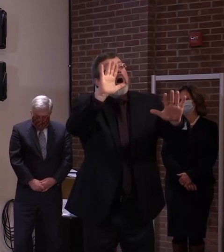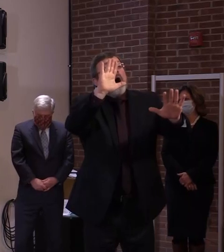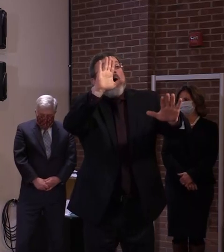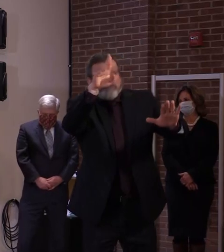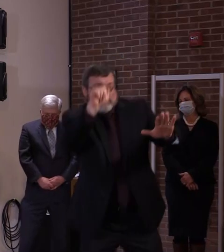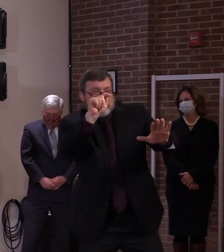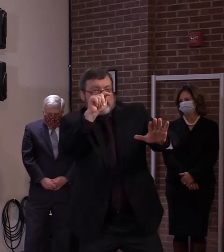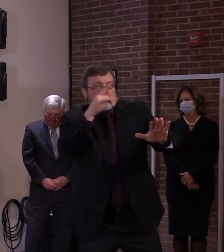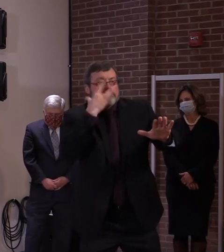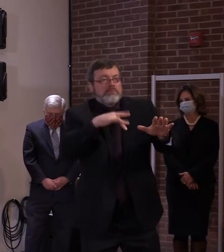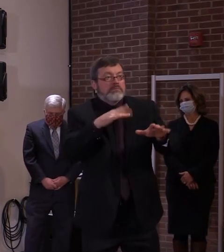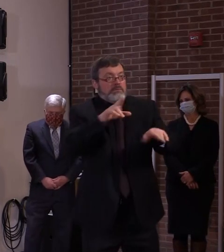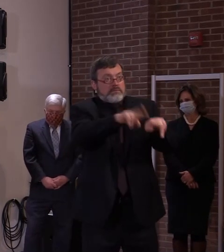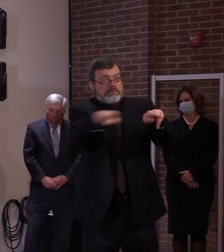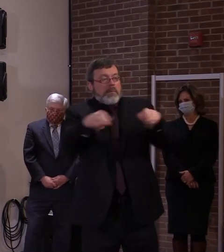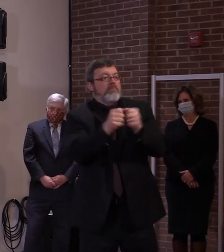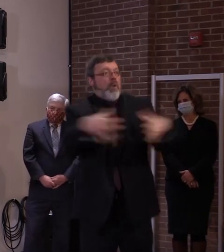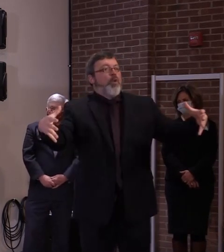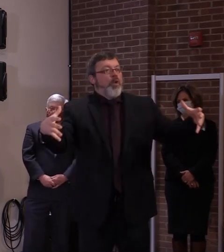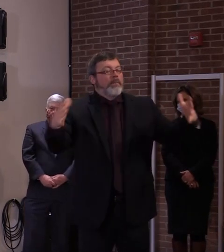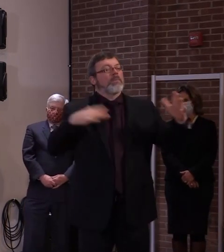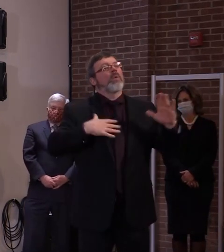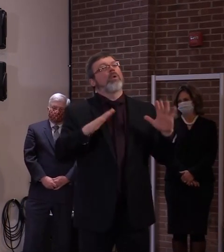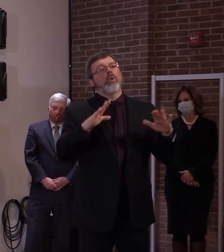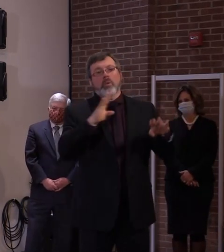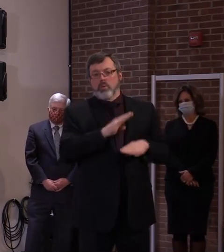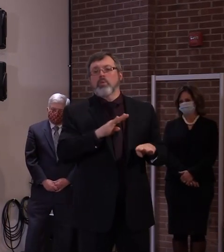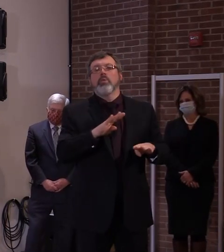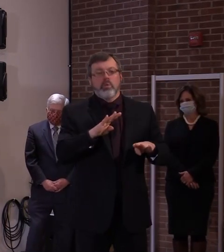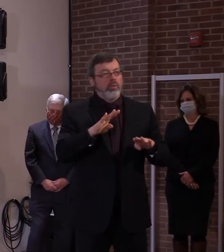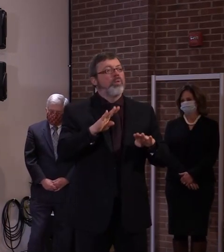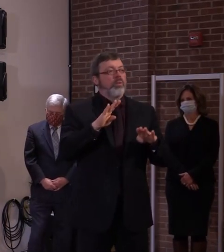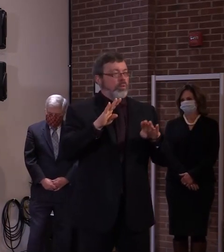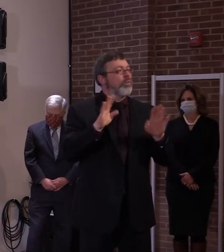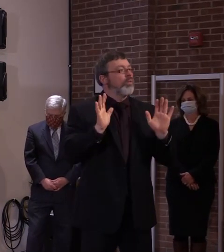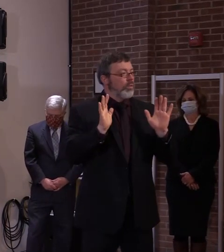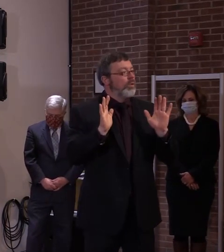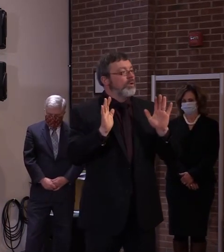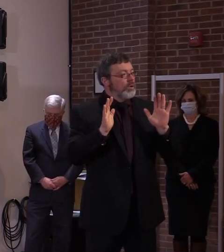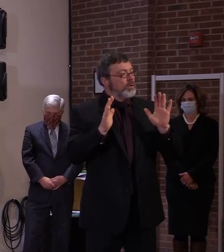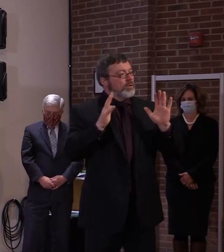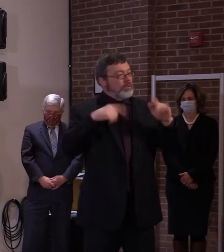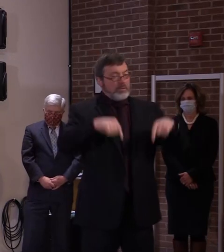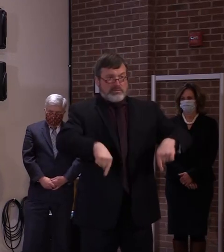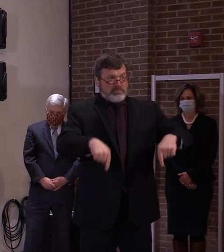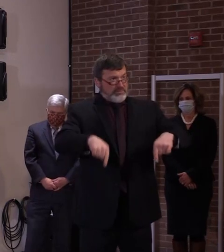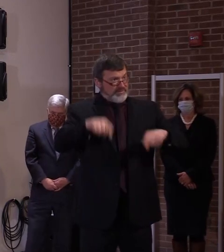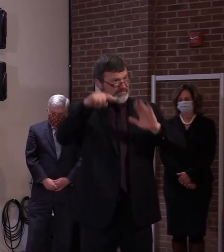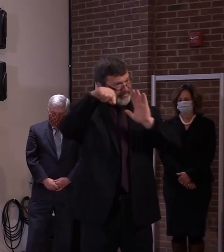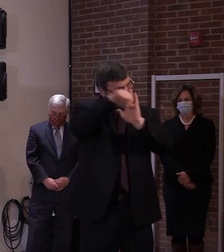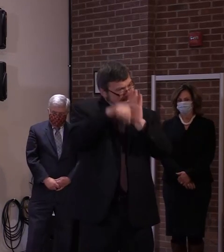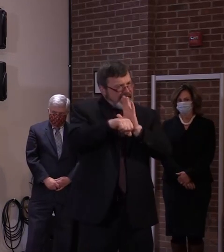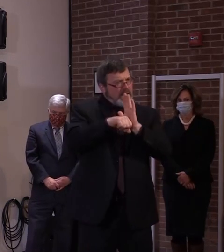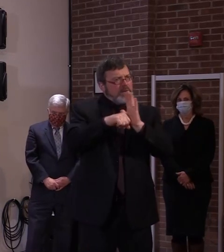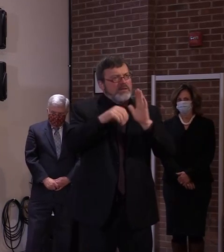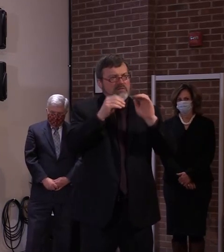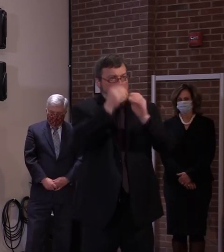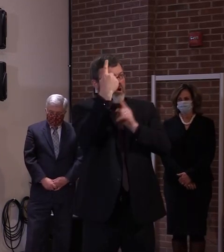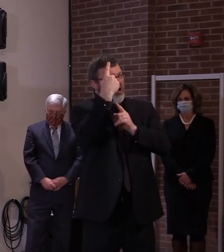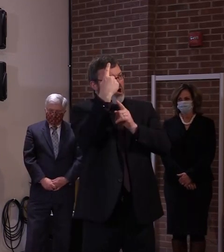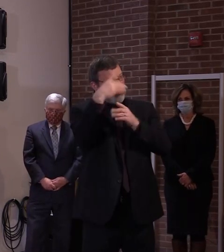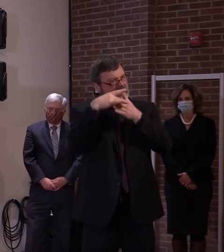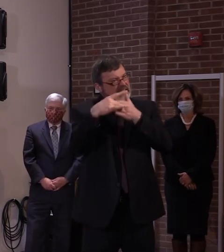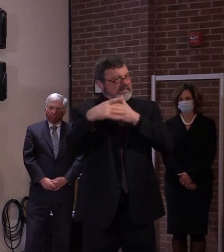I've said that the good news is that in Vermont, we have high vaccination rates that protect us from the worst effects of COVID-19,